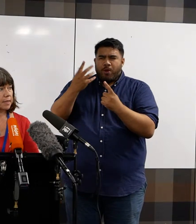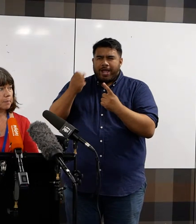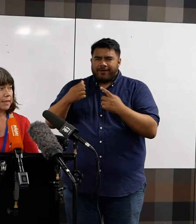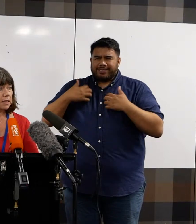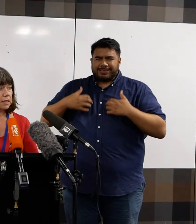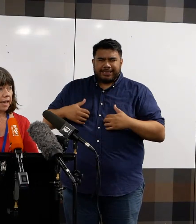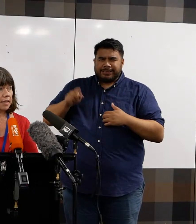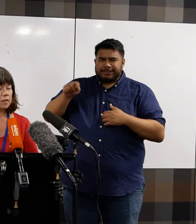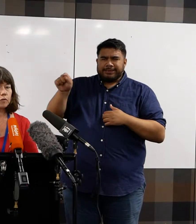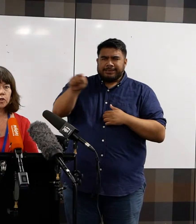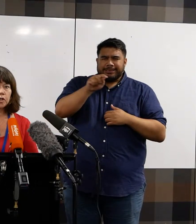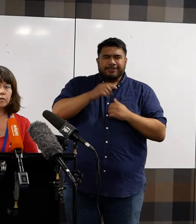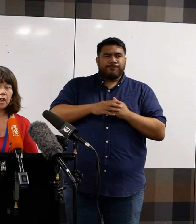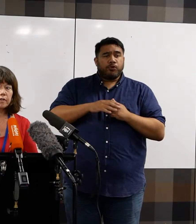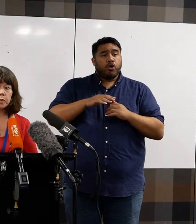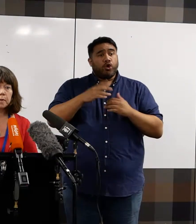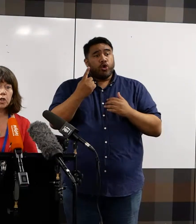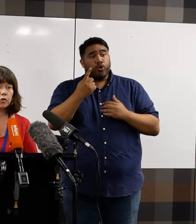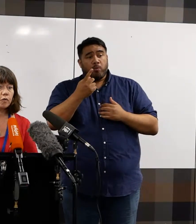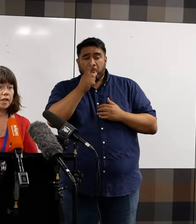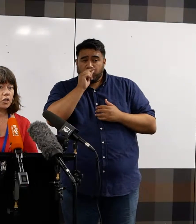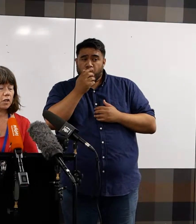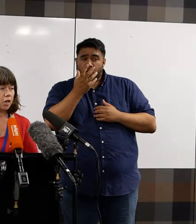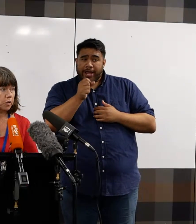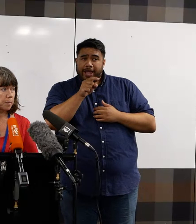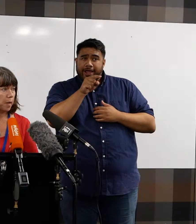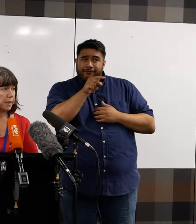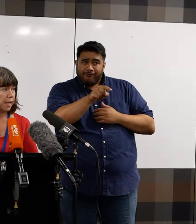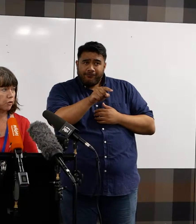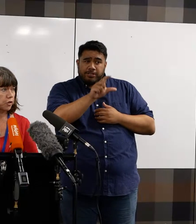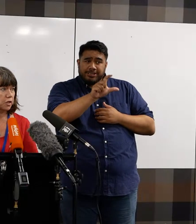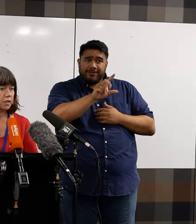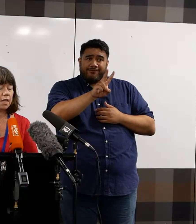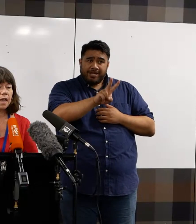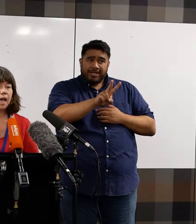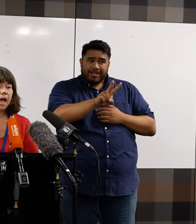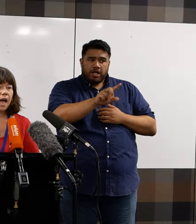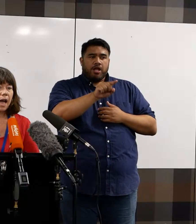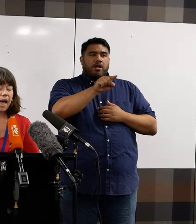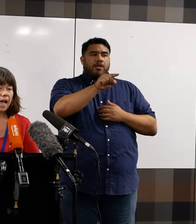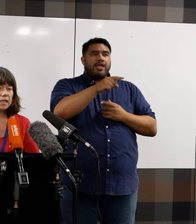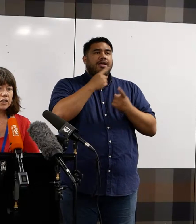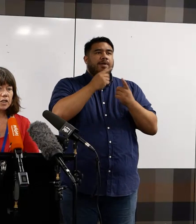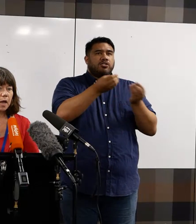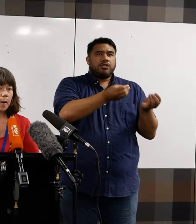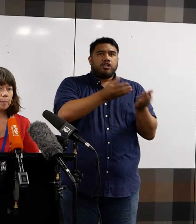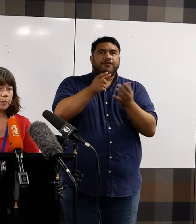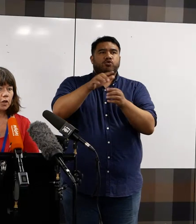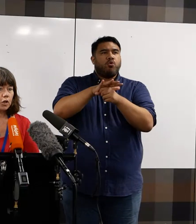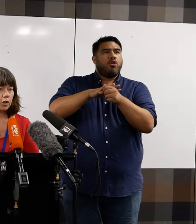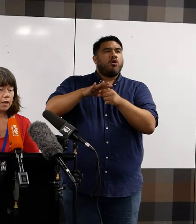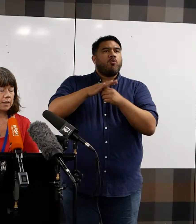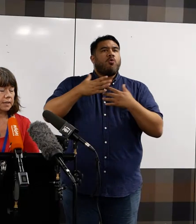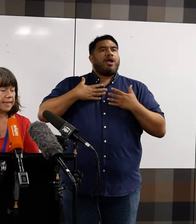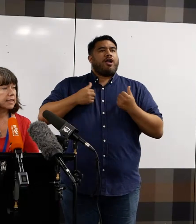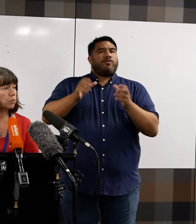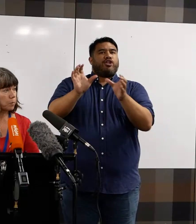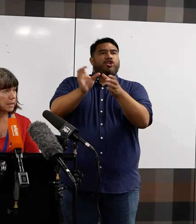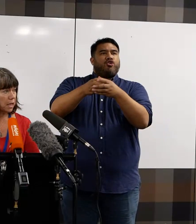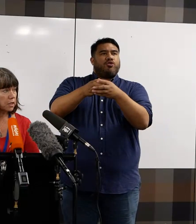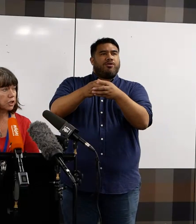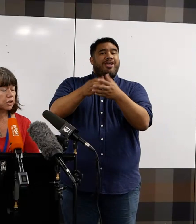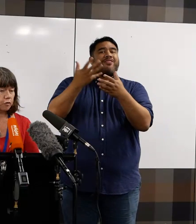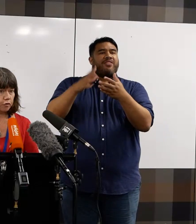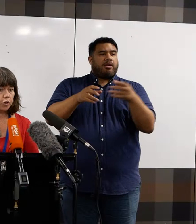any suspected case of coronavirus would be notified to the local public health unit, and testing